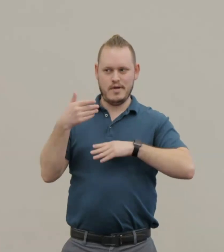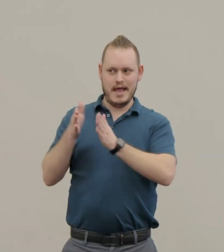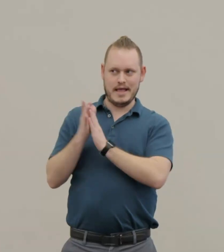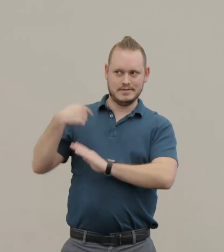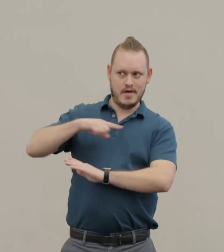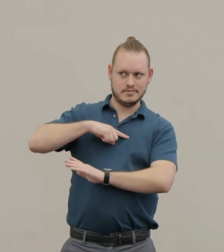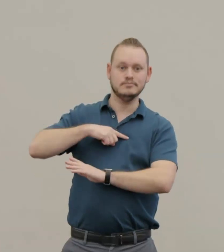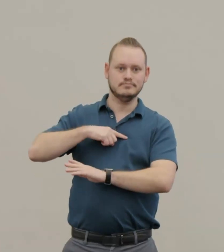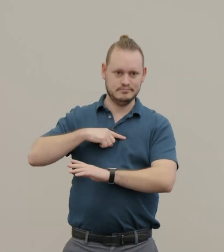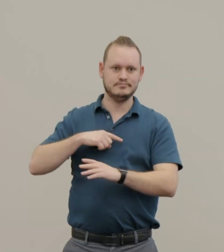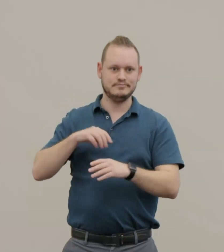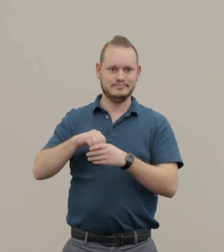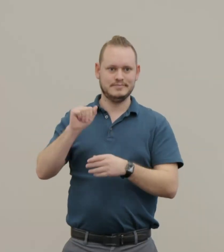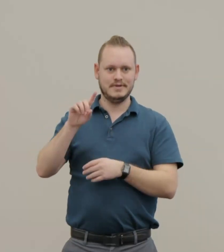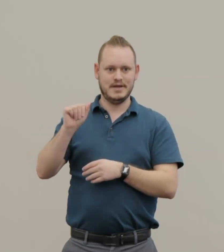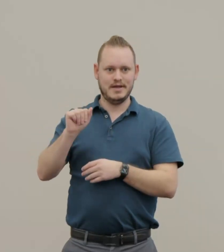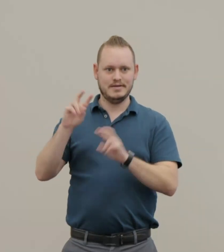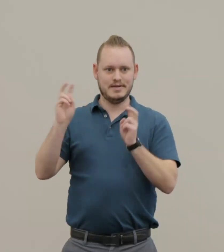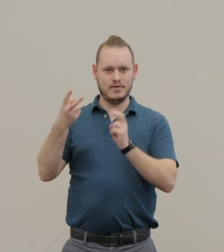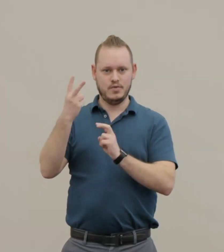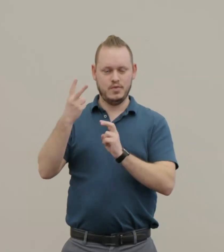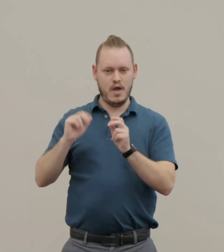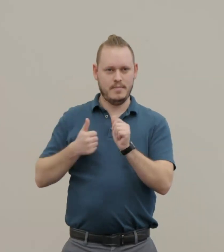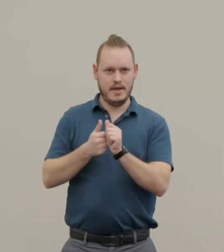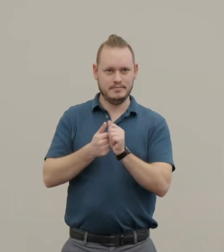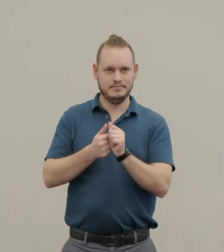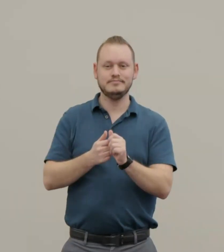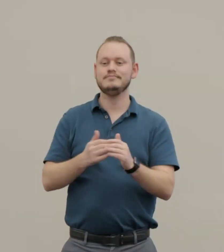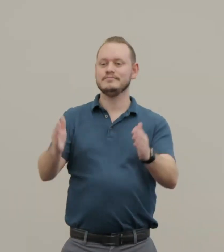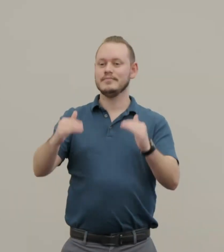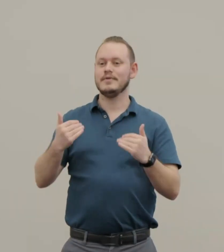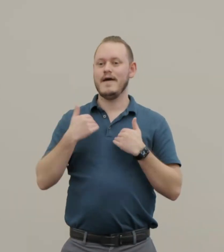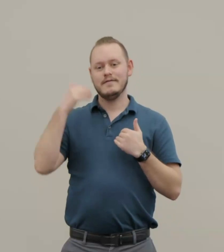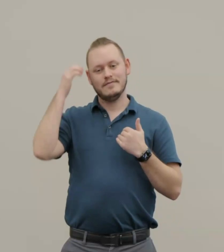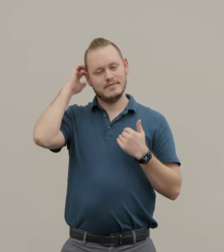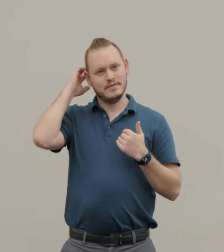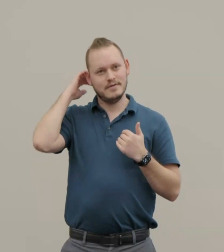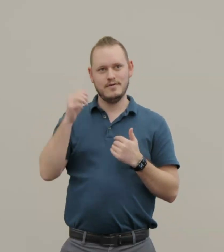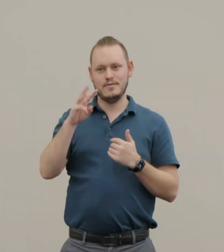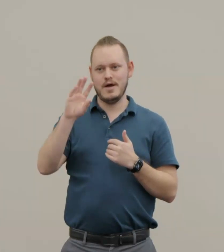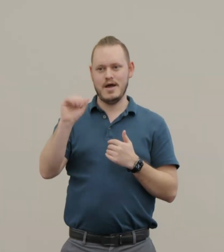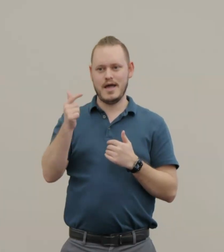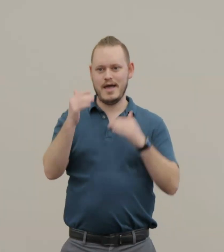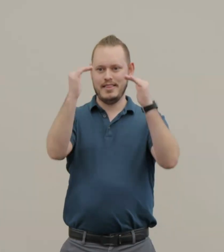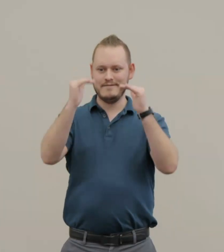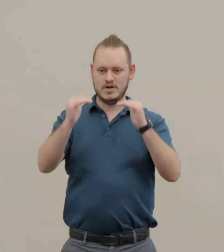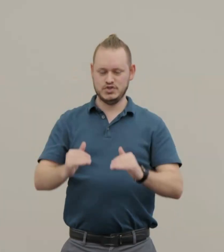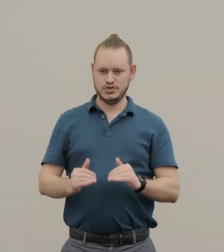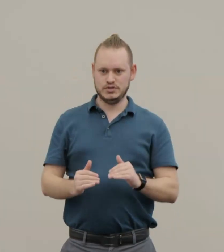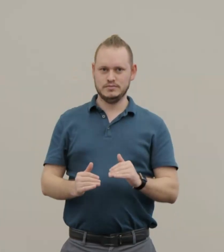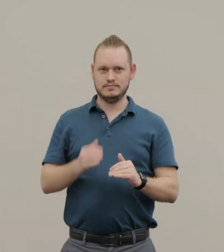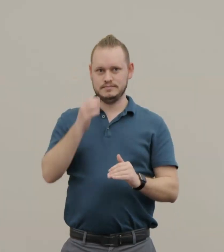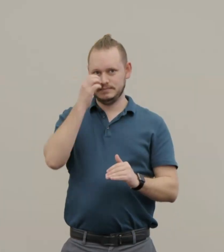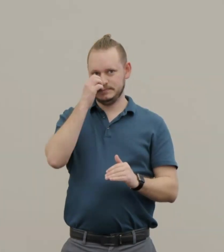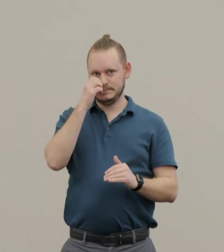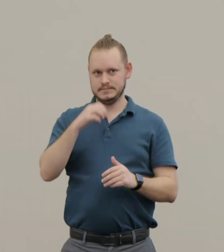asked of in the ADA Title II update. We also have a thing called the WCAG levels, right? So the Web Content